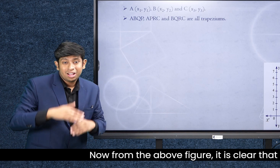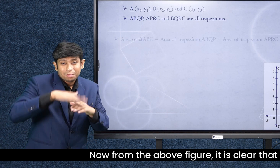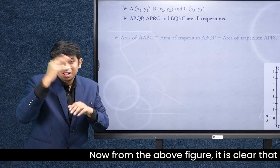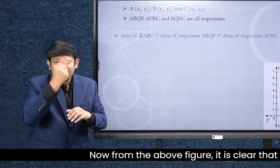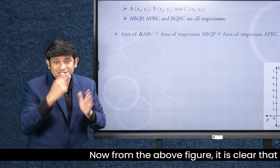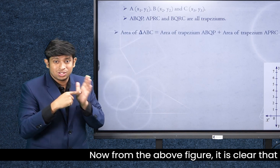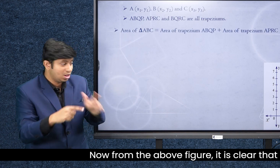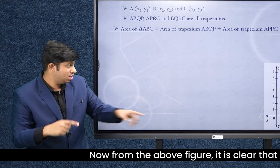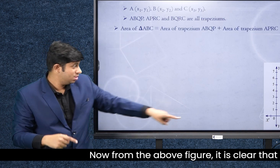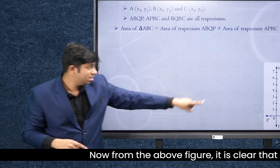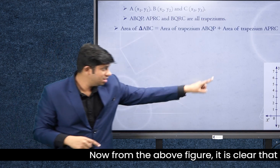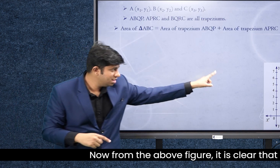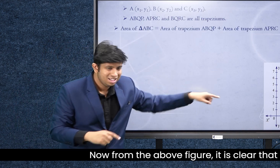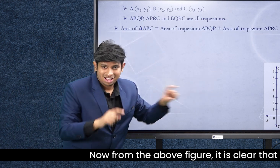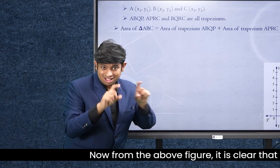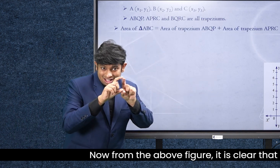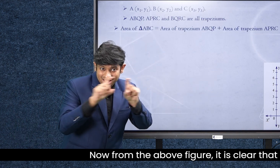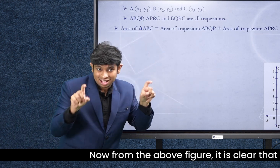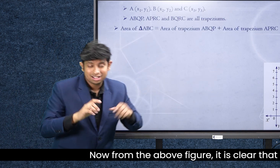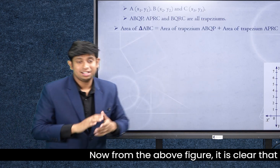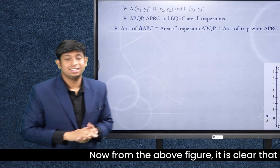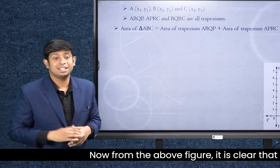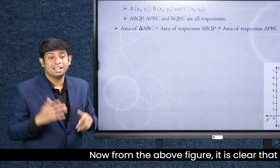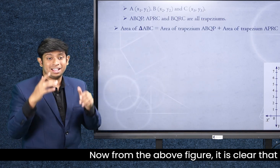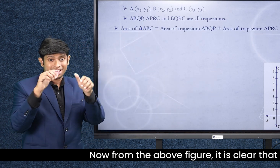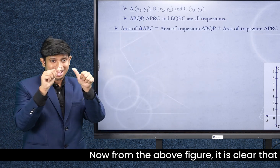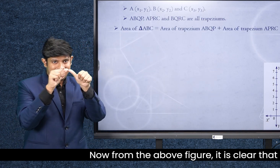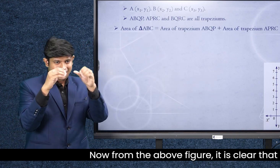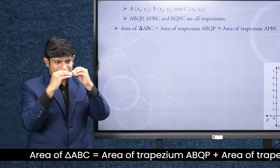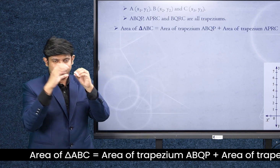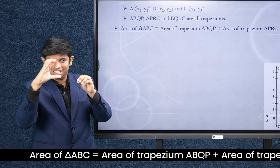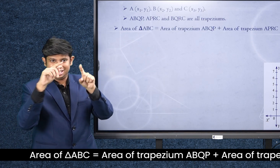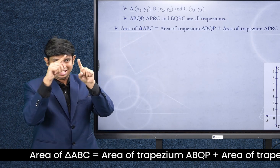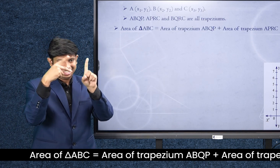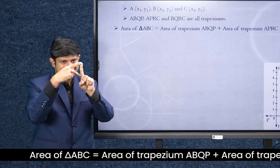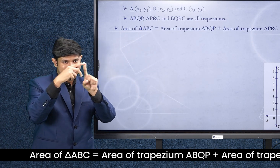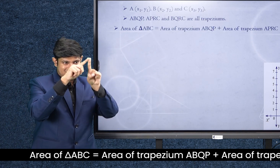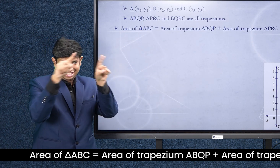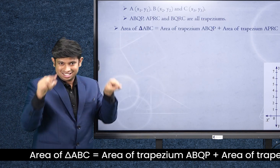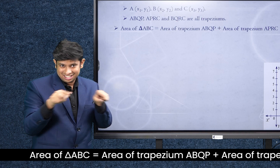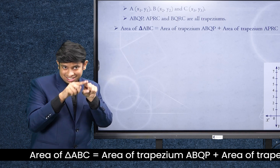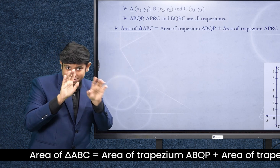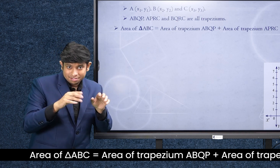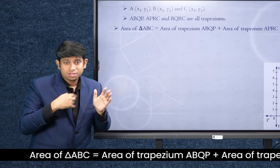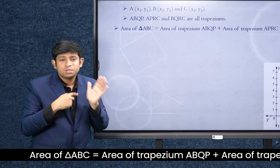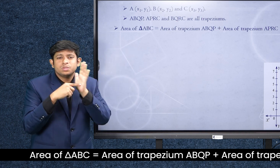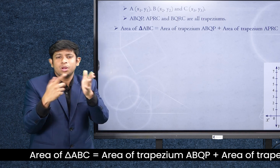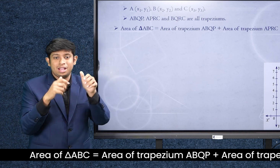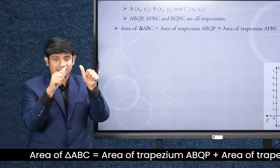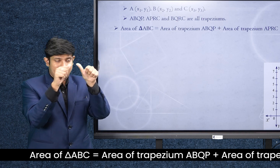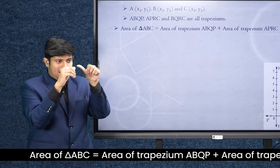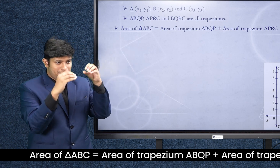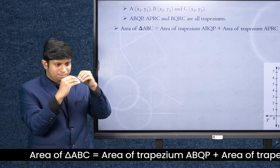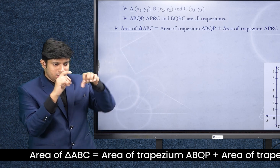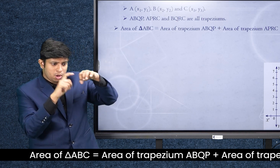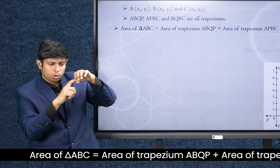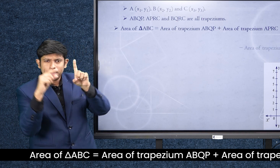Now, from the above figure, it is clear that area of triangle ABC is equal to area of